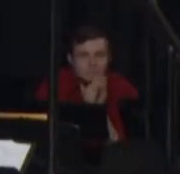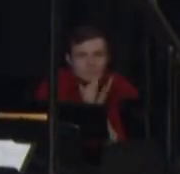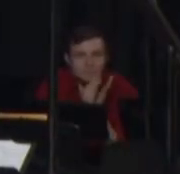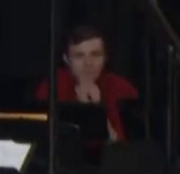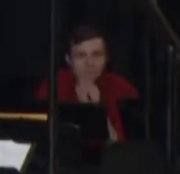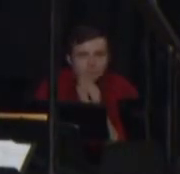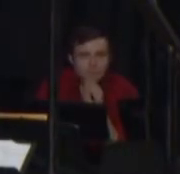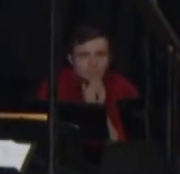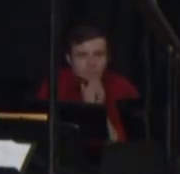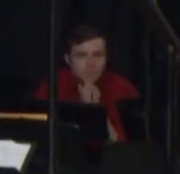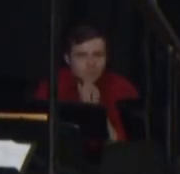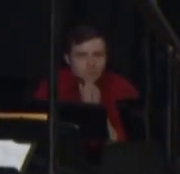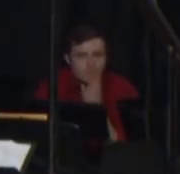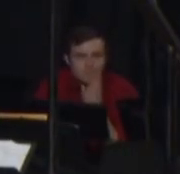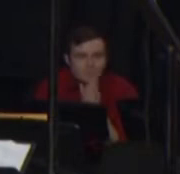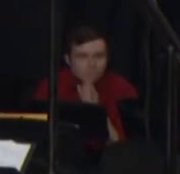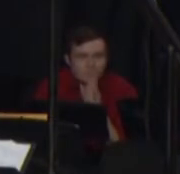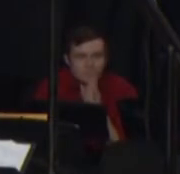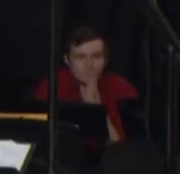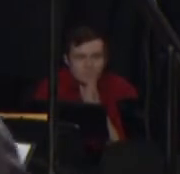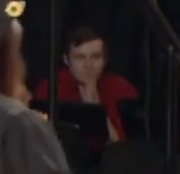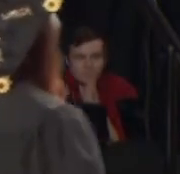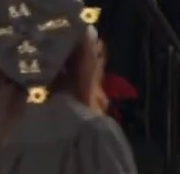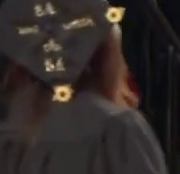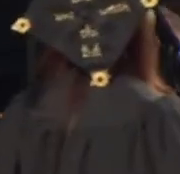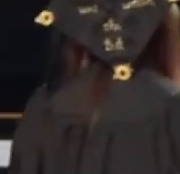Jacob Paul Melanson.